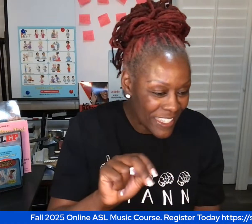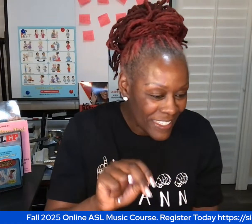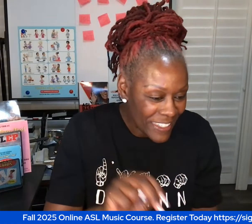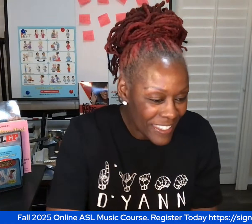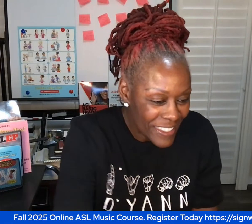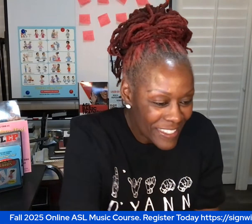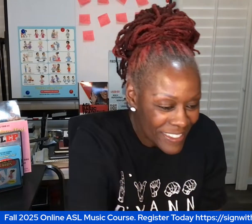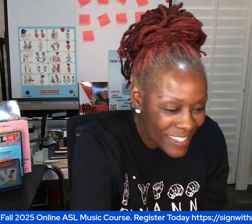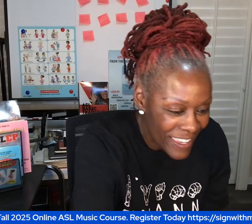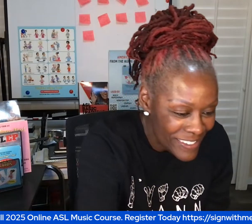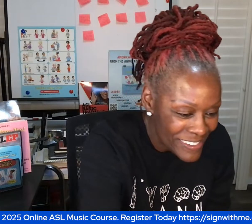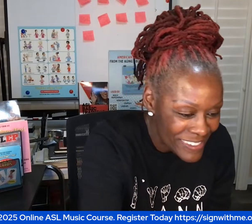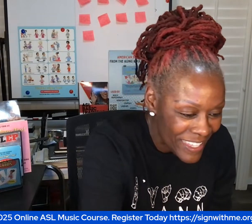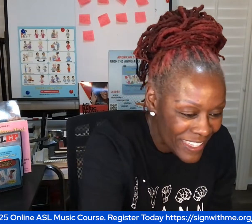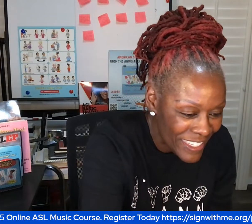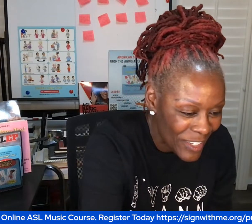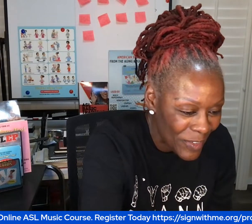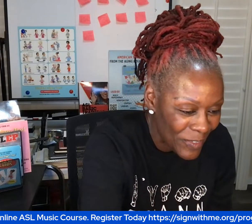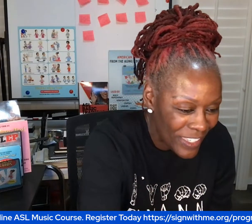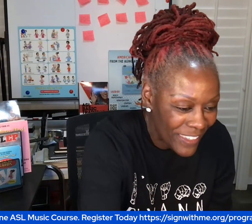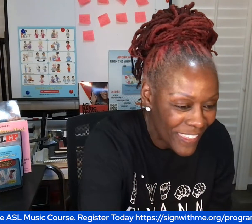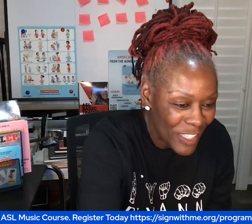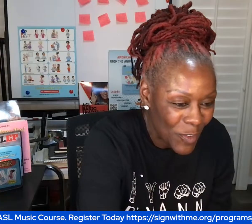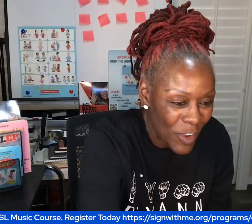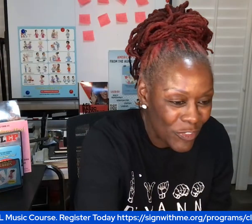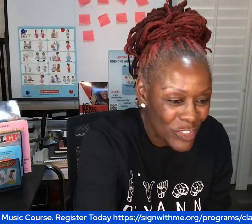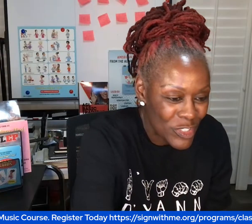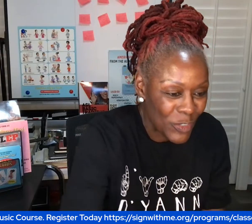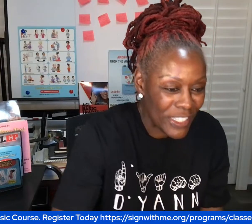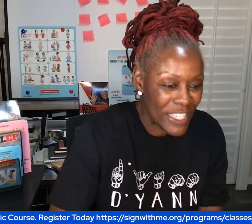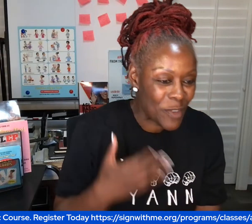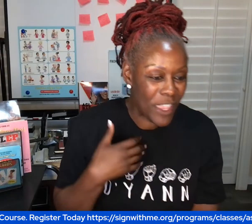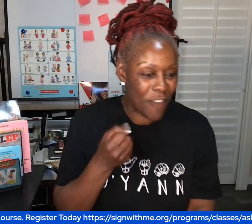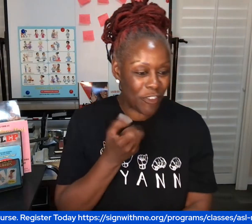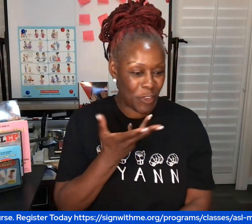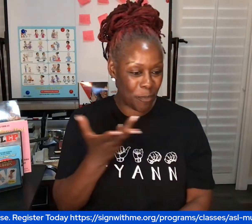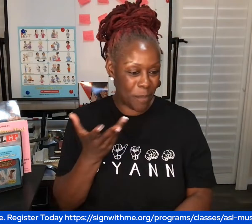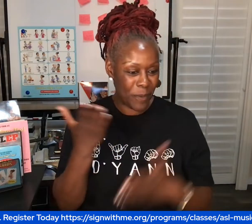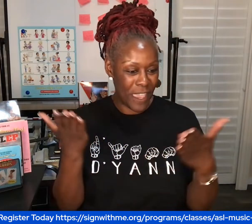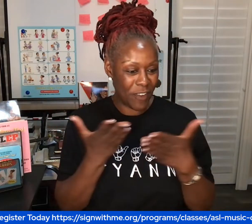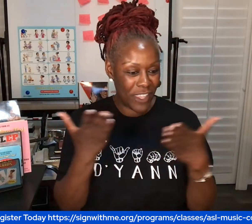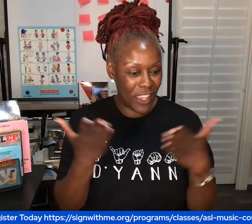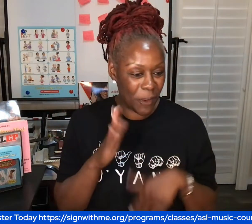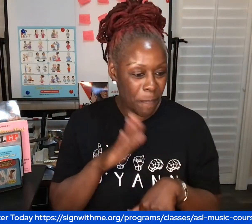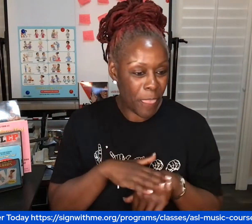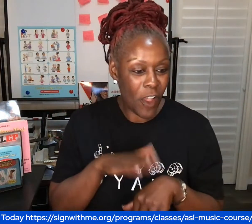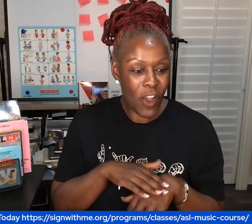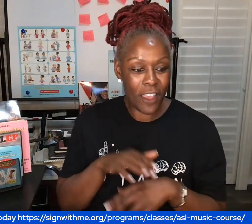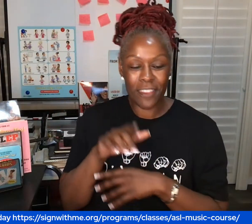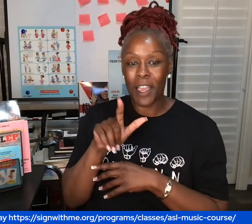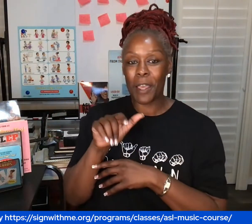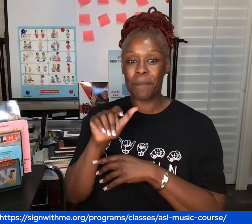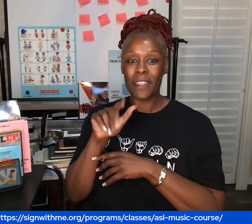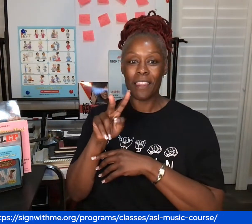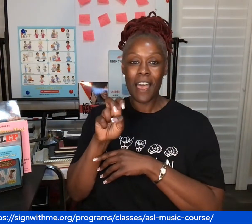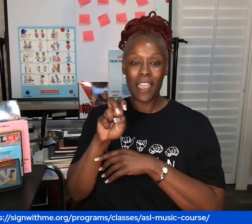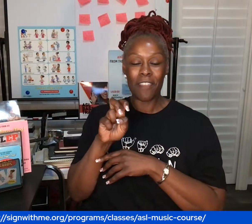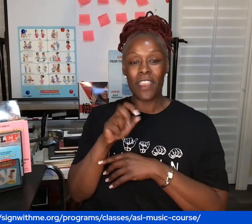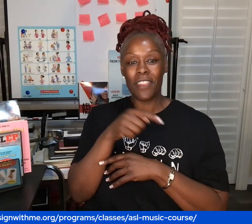Janine. Yes. Thank you. Thank you all for joining. So we have a few people that are here on the live